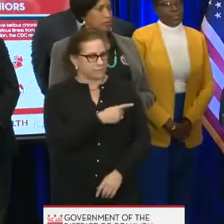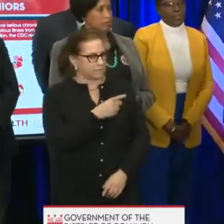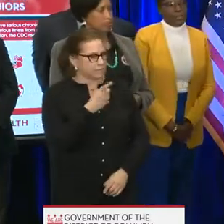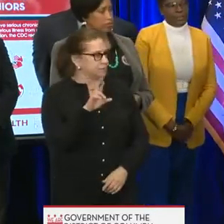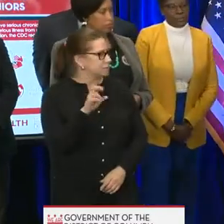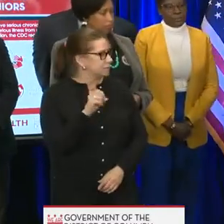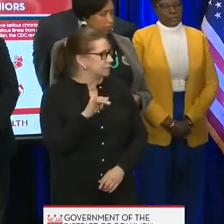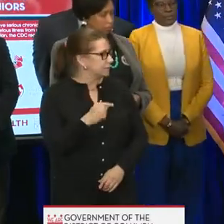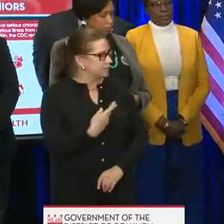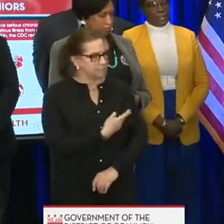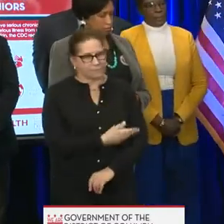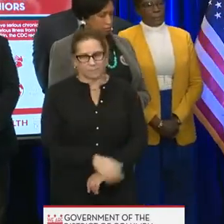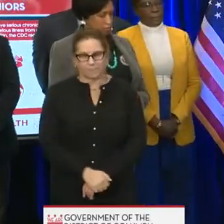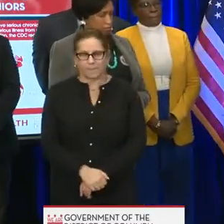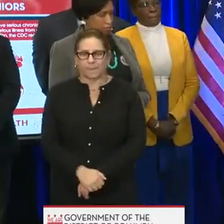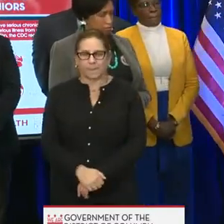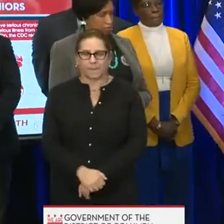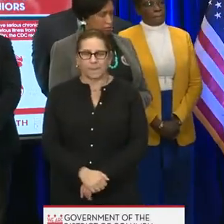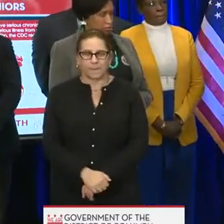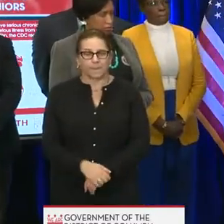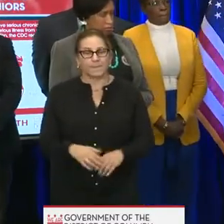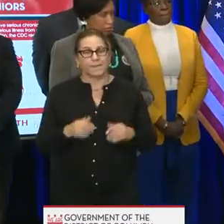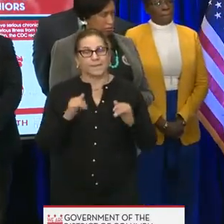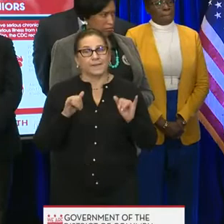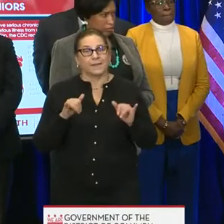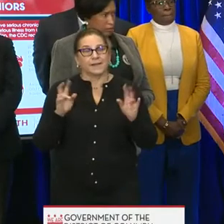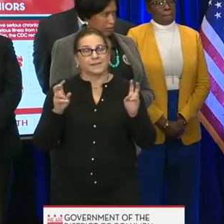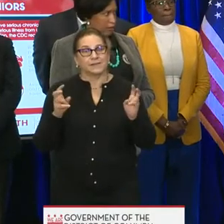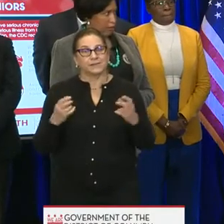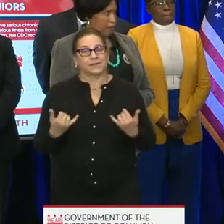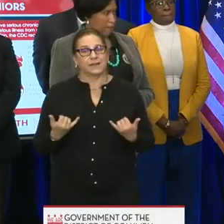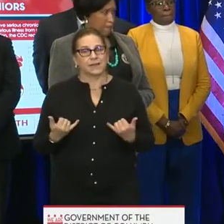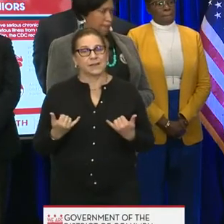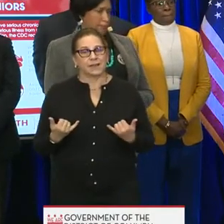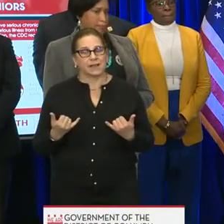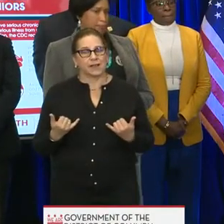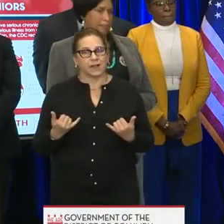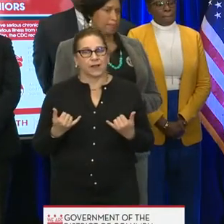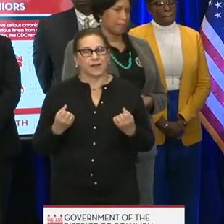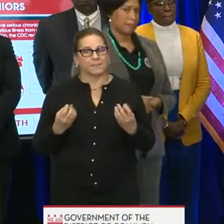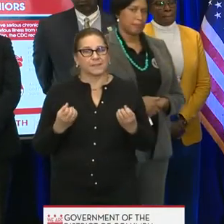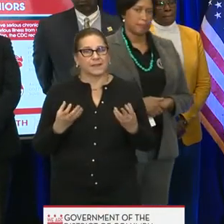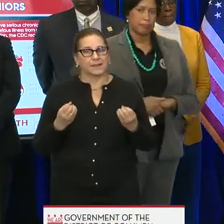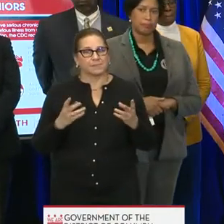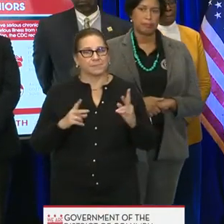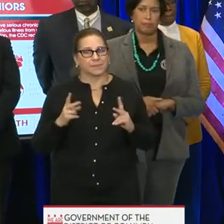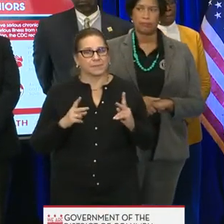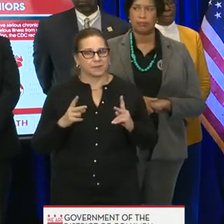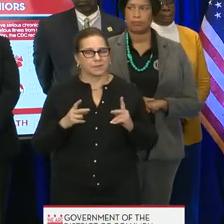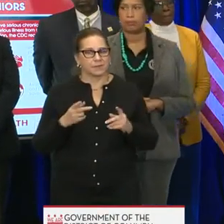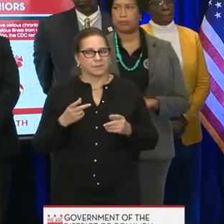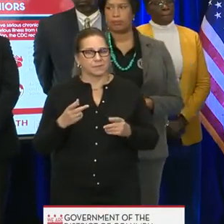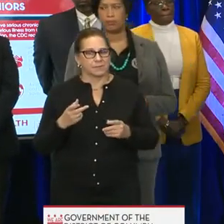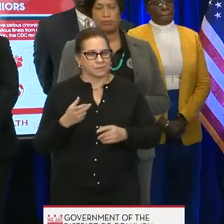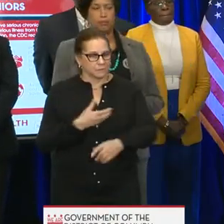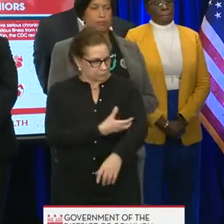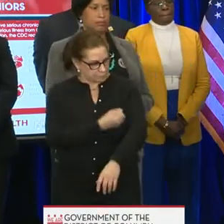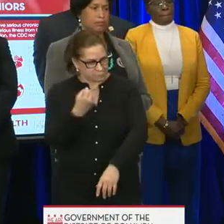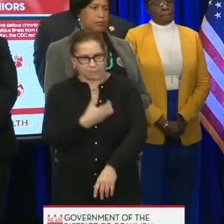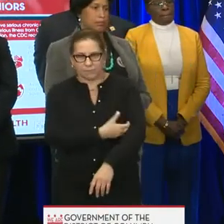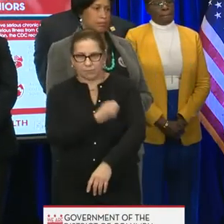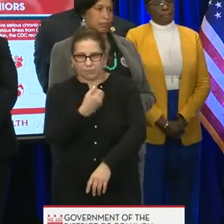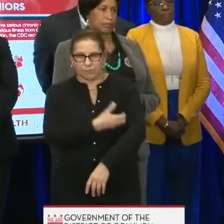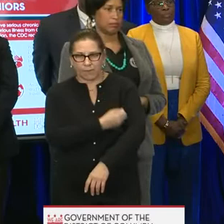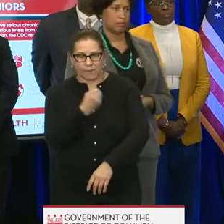So part of the issue is how many individuals. Right now, there is a manual extraction process that's being used. We are waiting